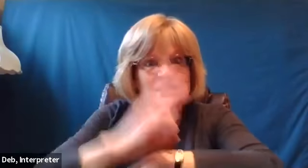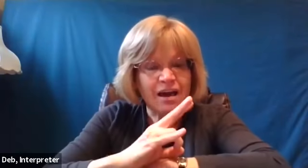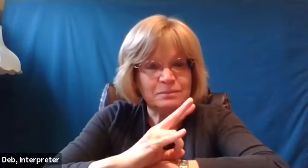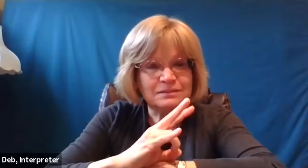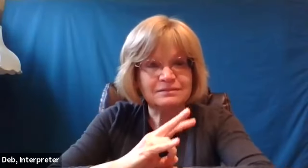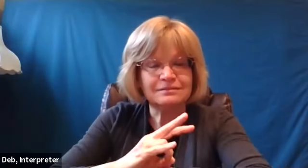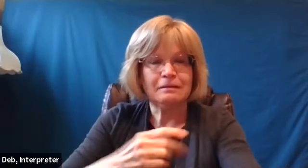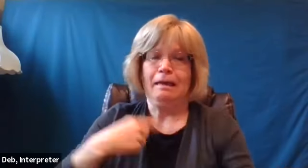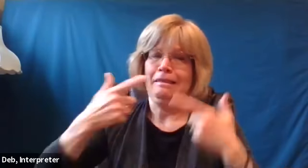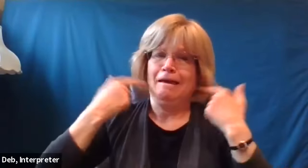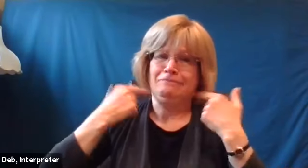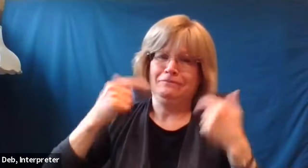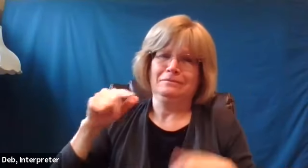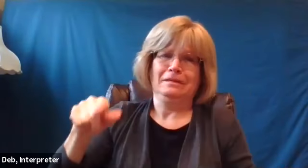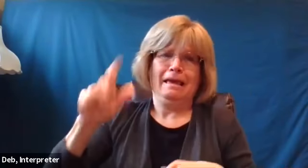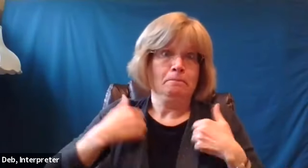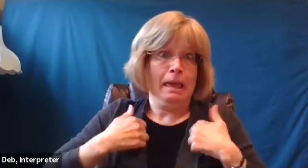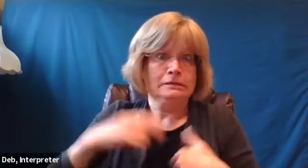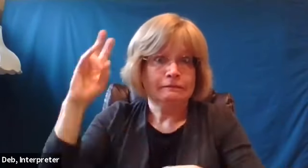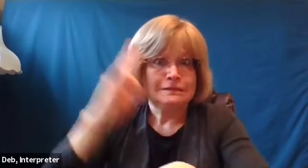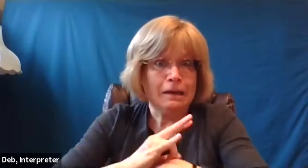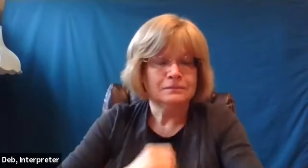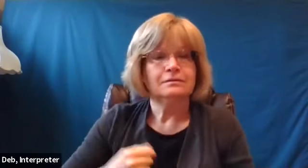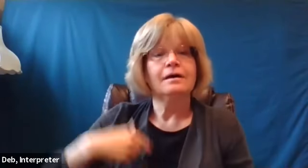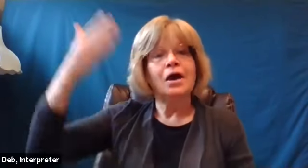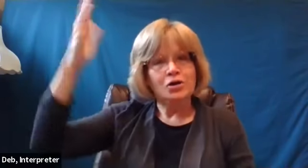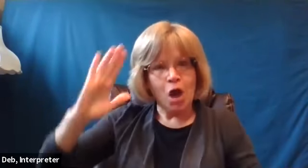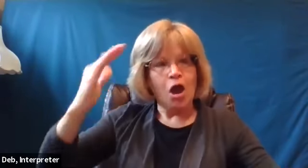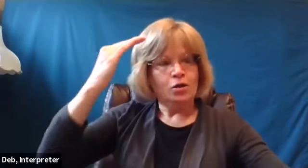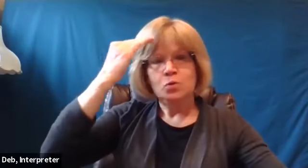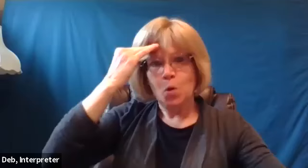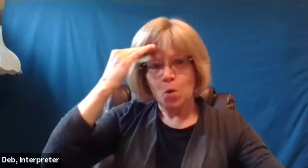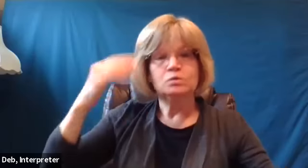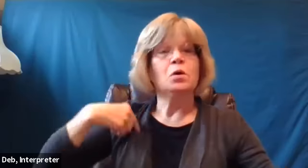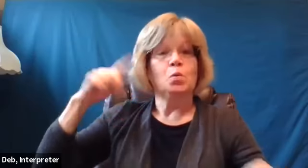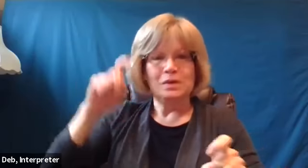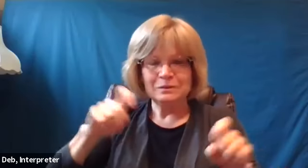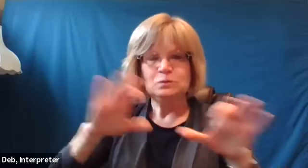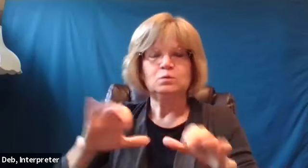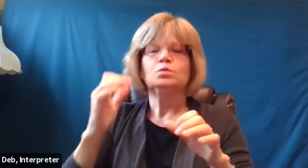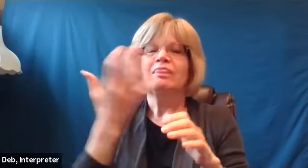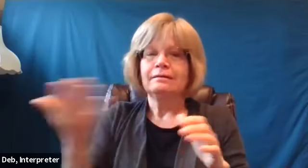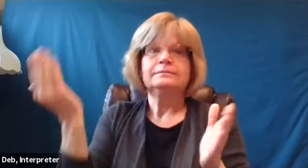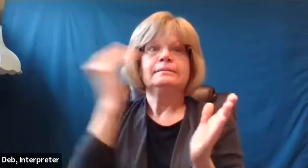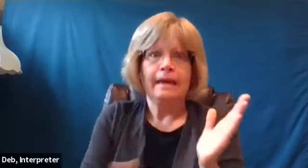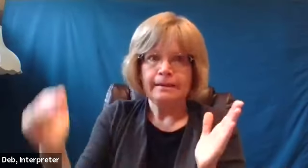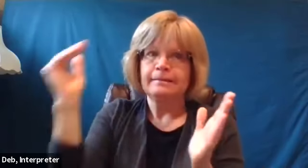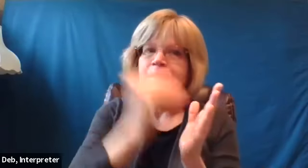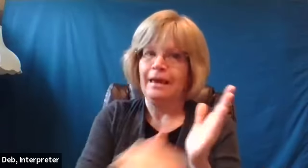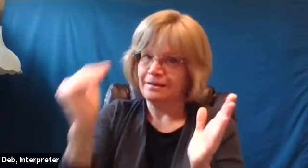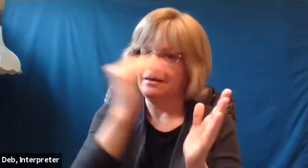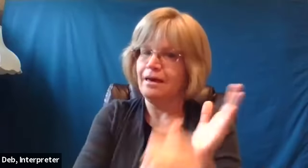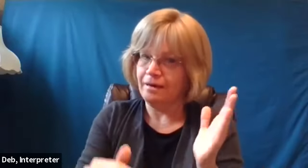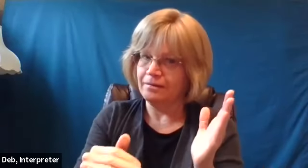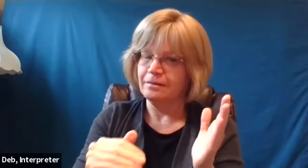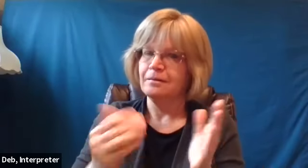part of our lives, we need to do it faithfully, again, and again, and again. Like Naaman, sometimes in our own discipleship, we wait for the extraordinary